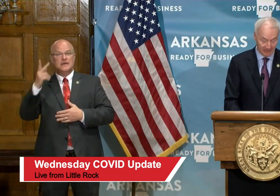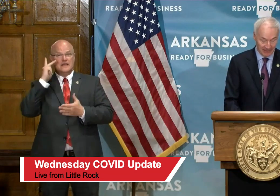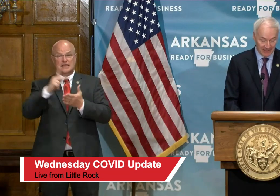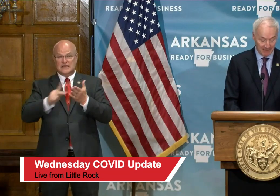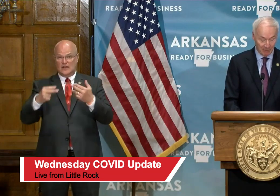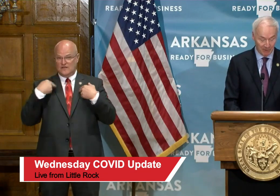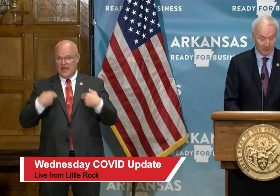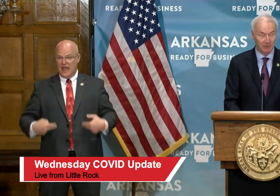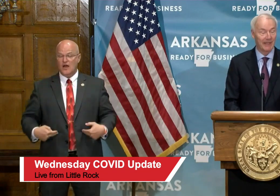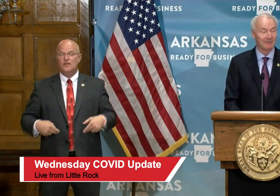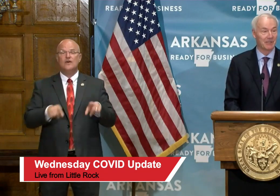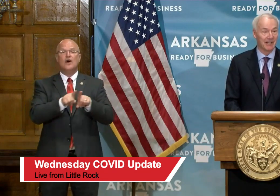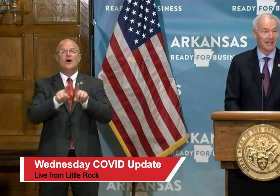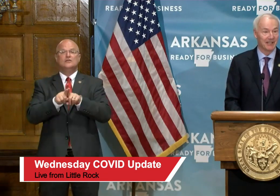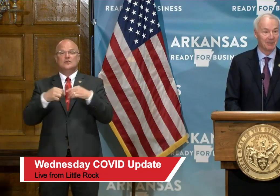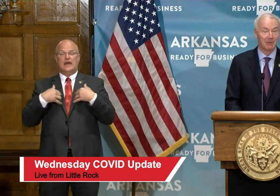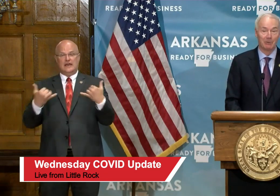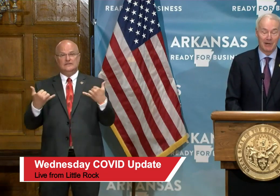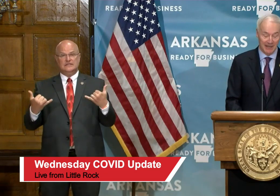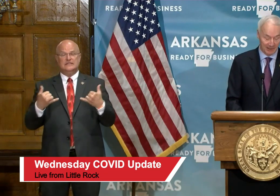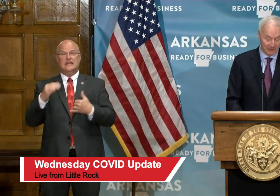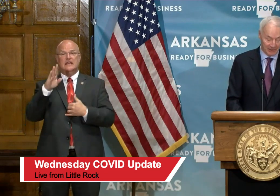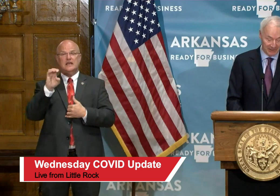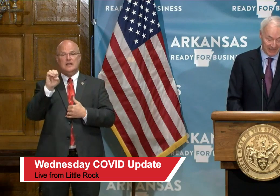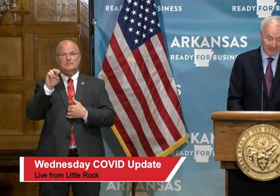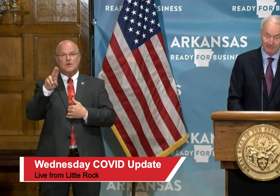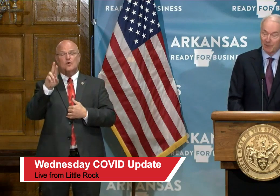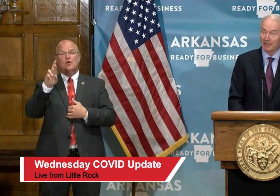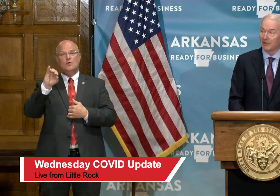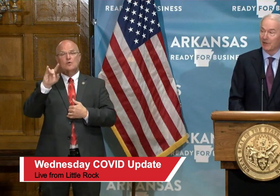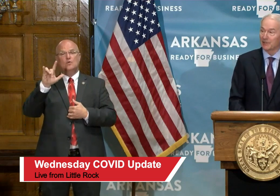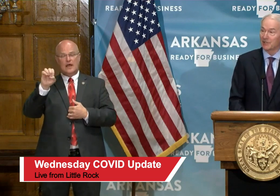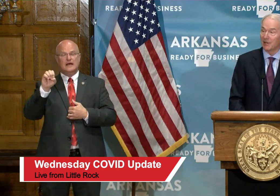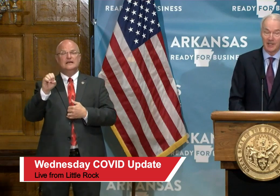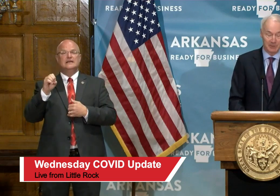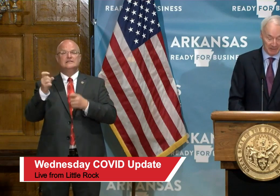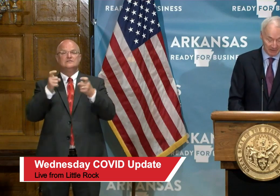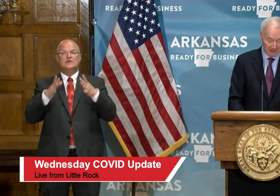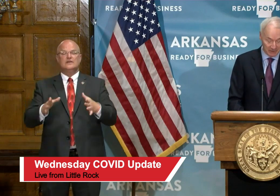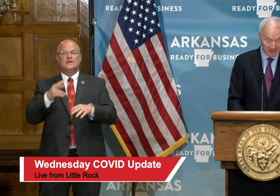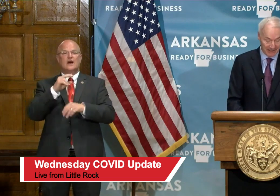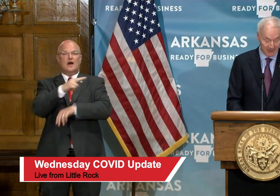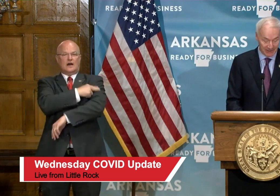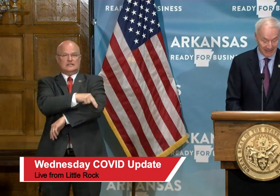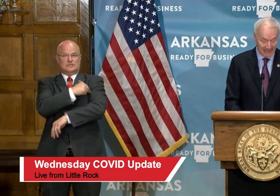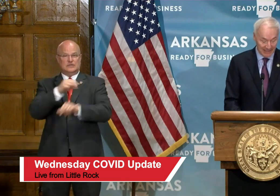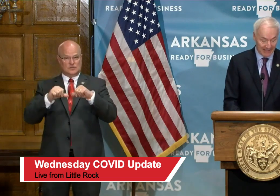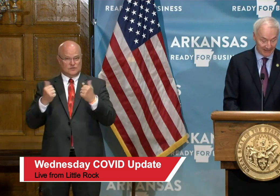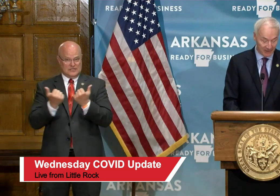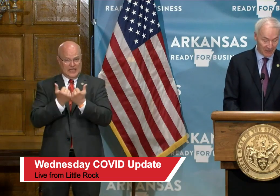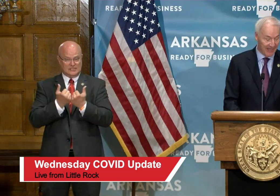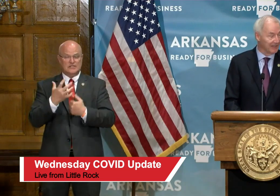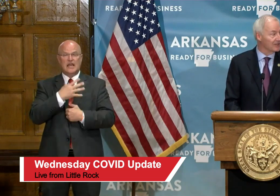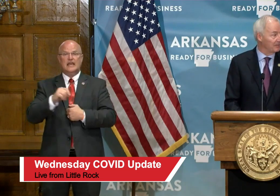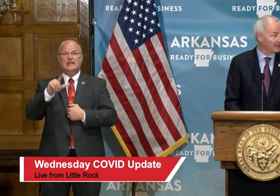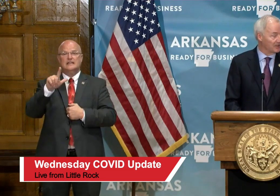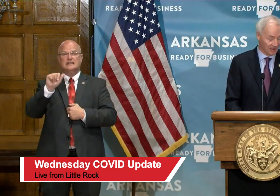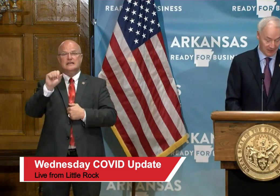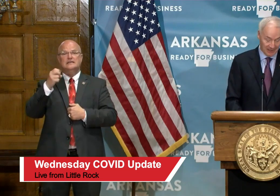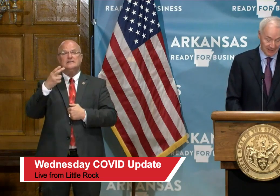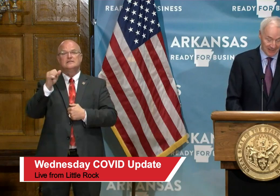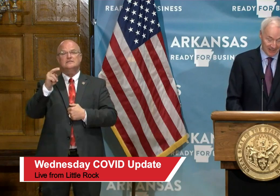Secretary of Health. We also have today Bo Ryle, who's the Executive Director of the Arkansas Hospital Association, and